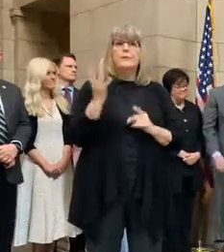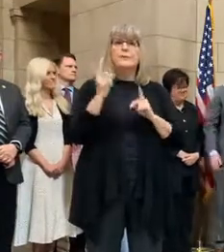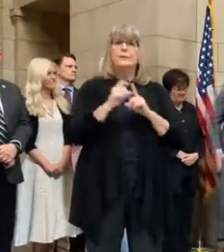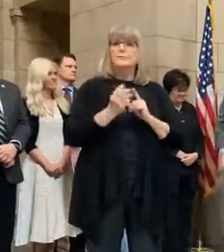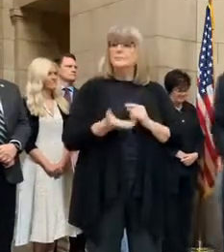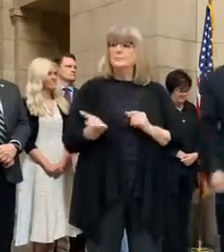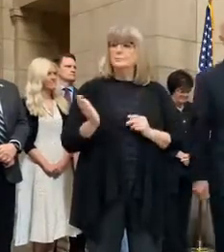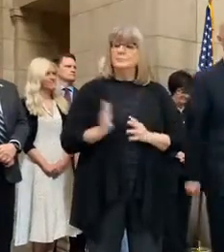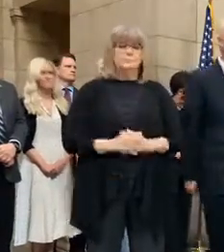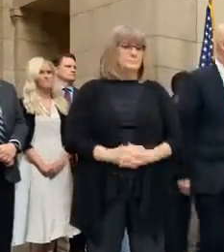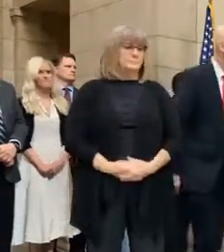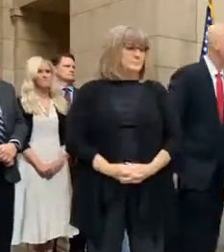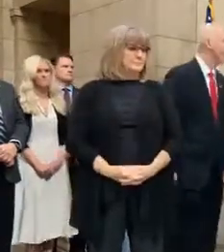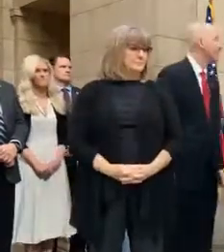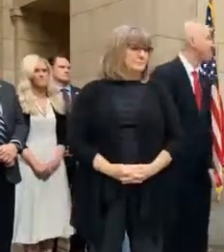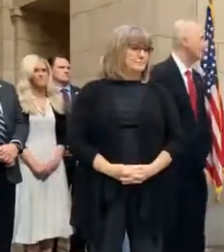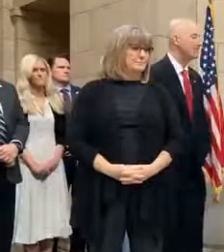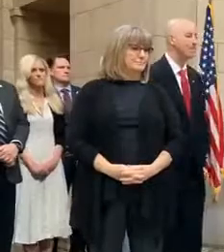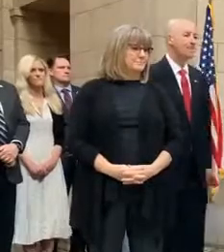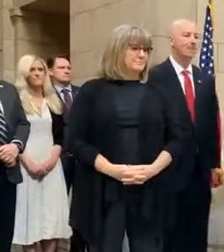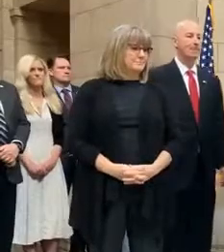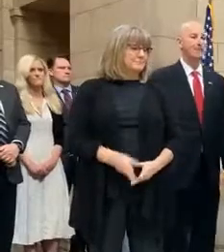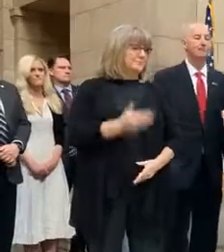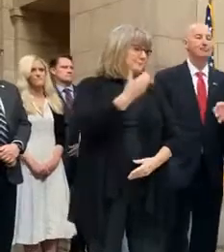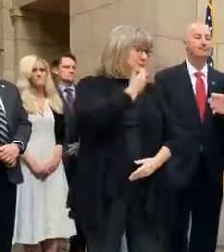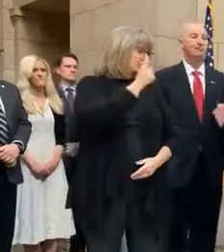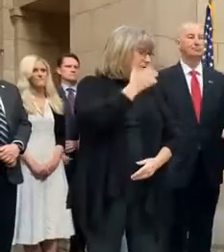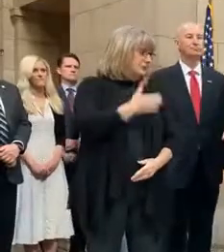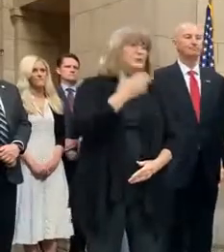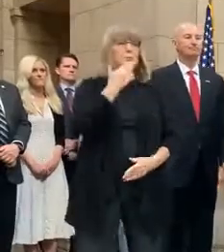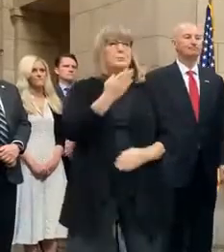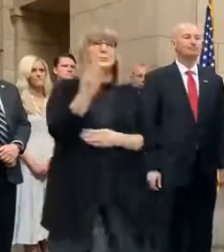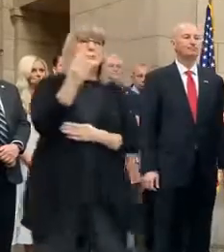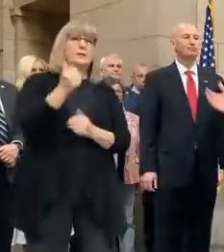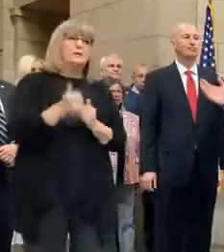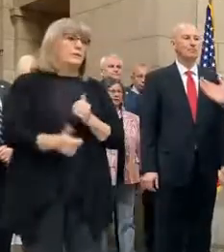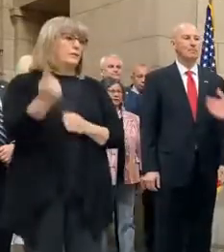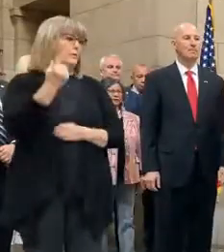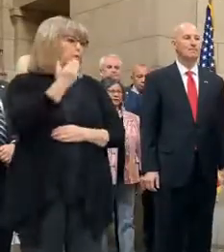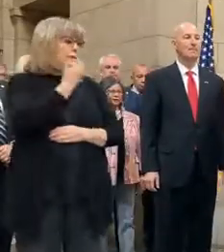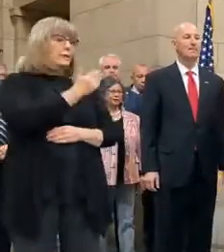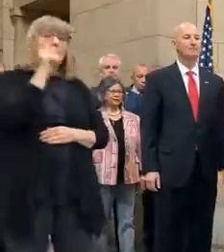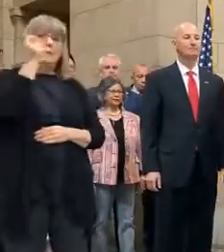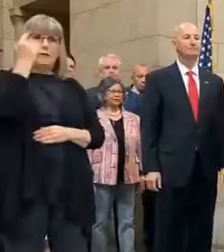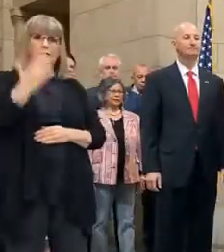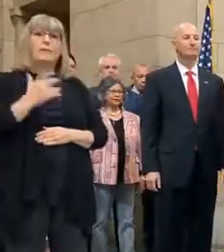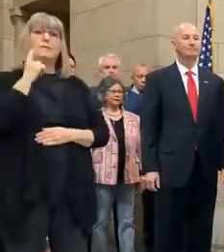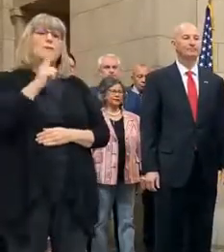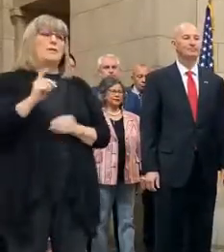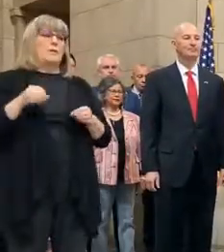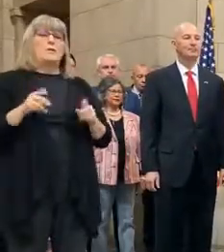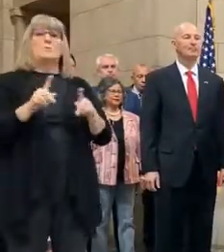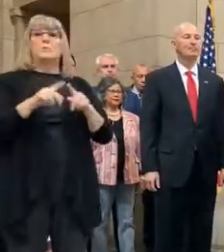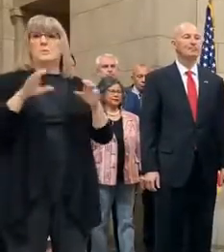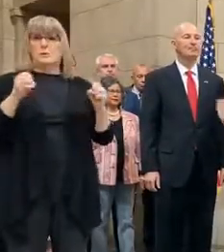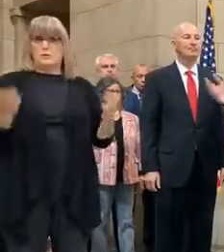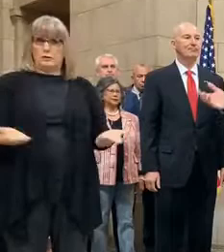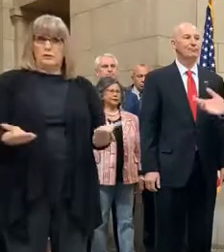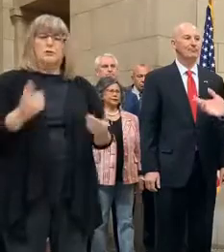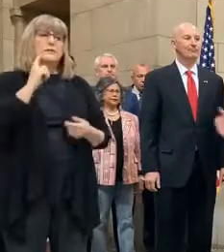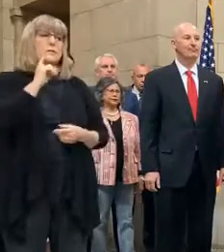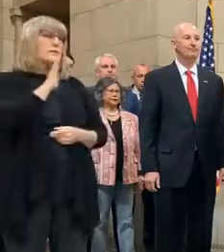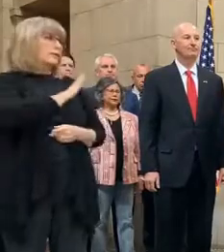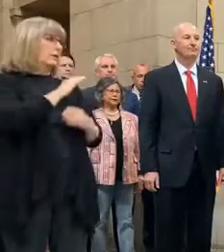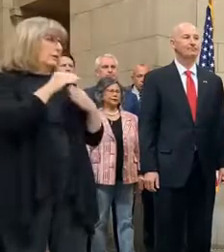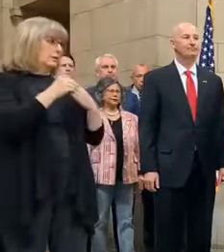Speaker. Thank you, Governor. Good morning, everyone. Thank you, Governor Ricketts, for the opportunity to be here and for all